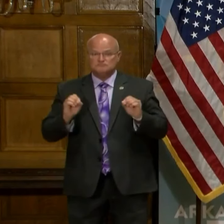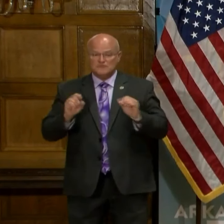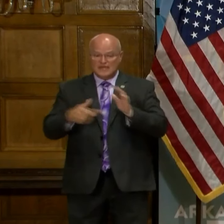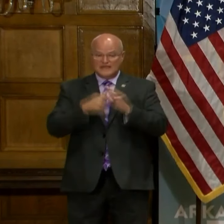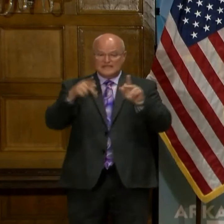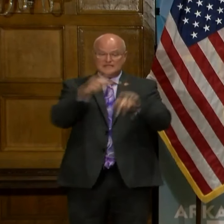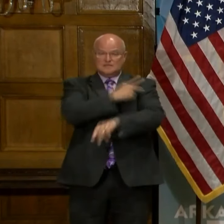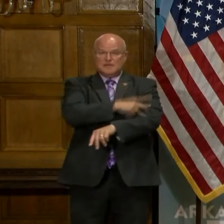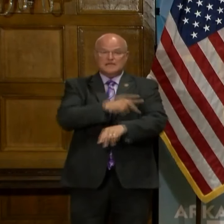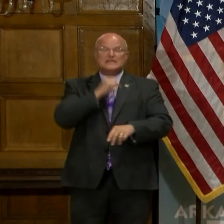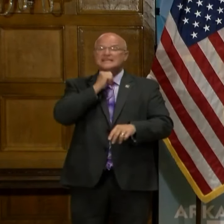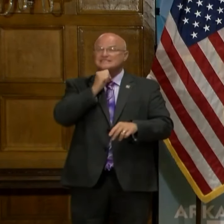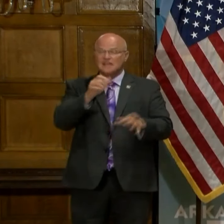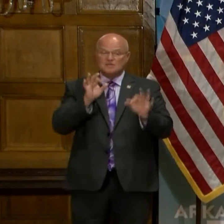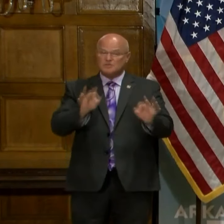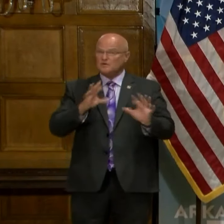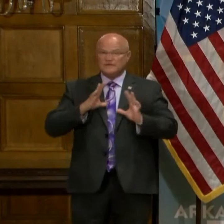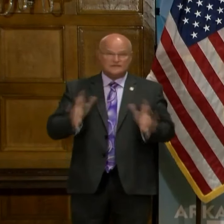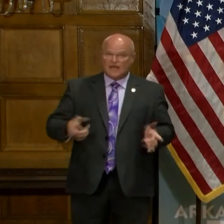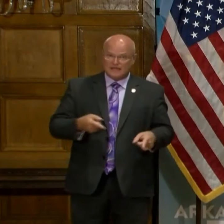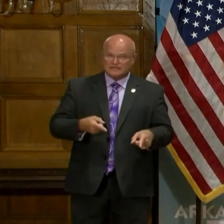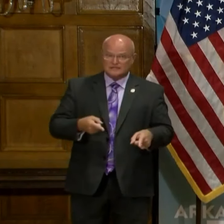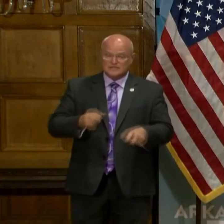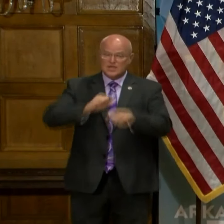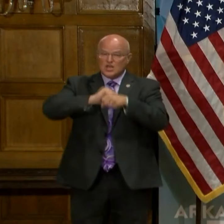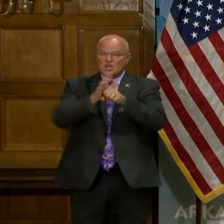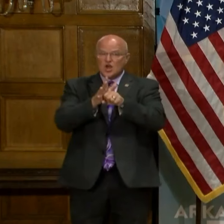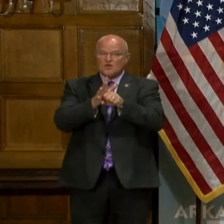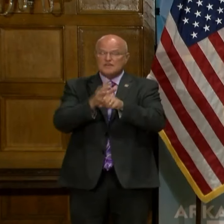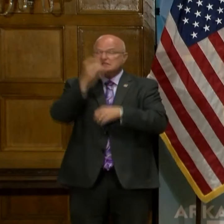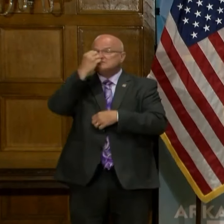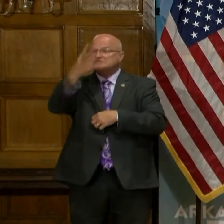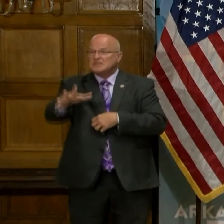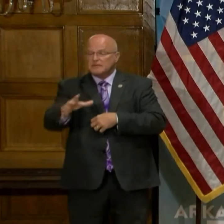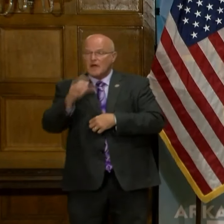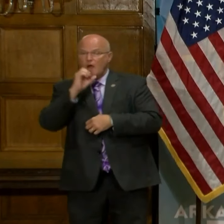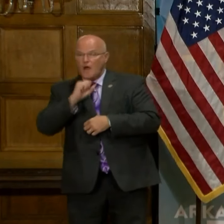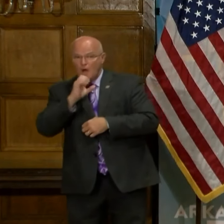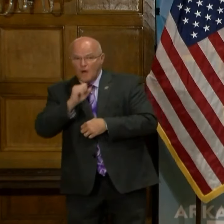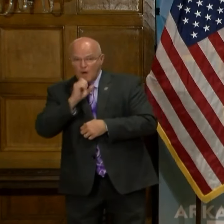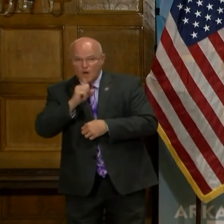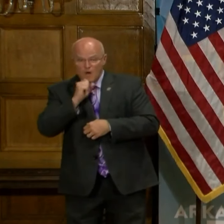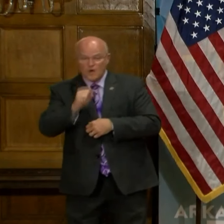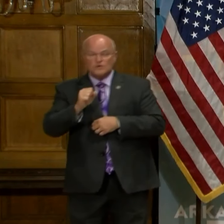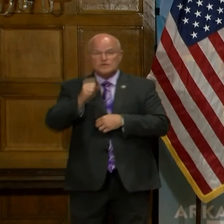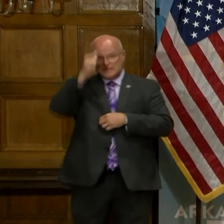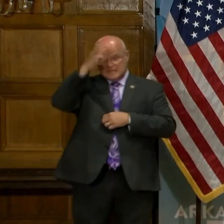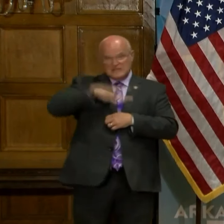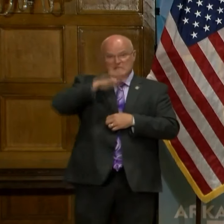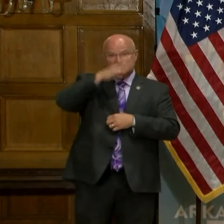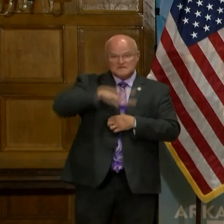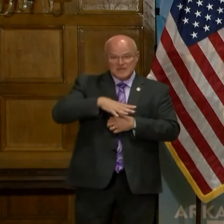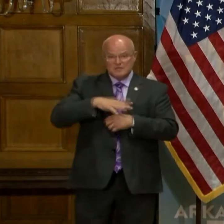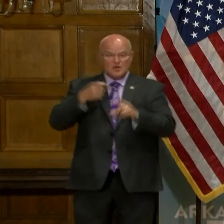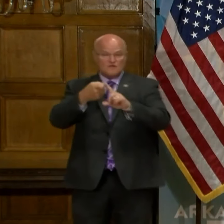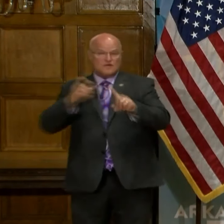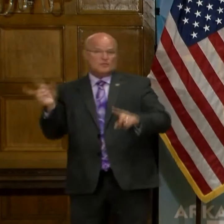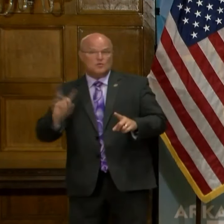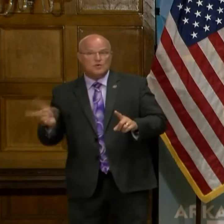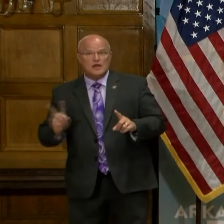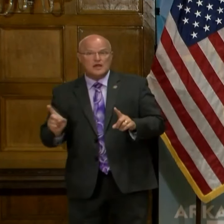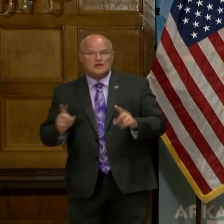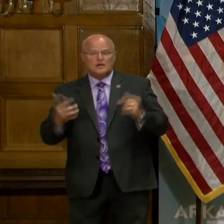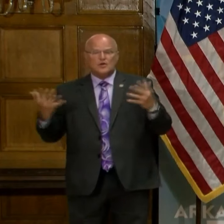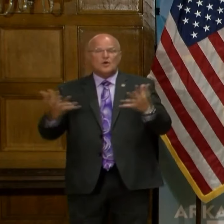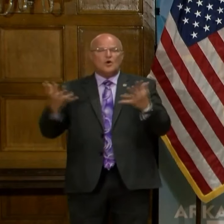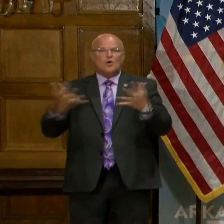patient who is now not perfectly fine. COVID doesn't care about your age, your gender, where you're from, or